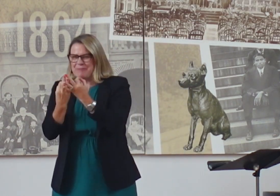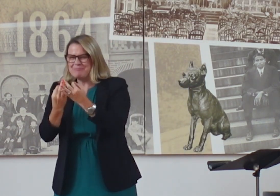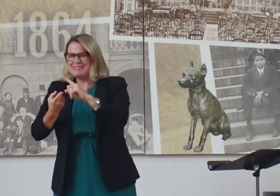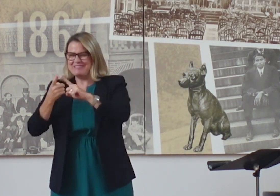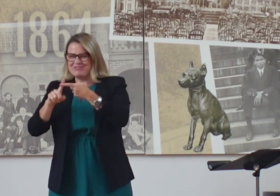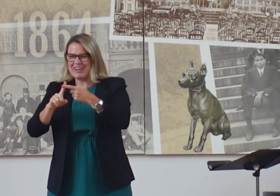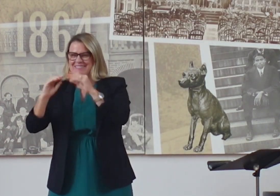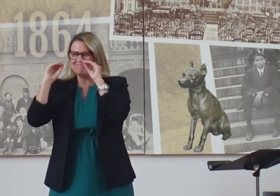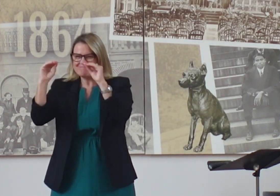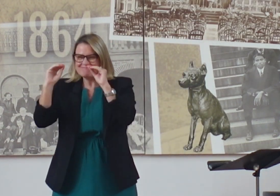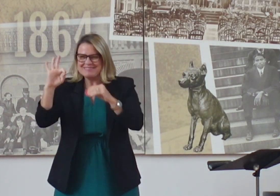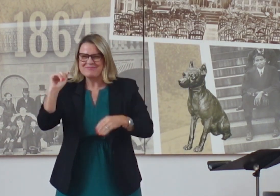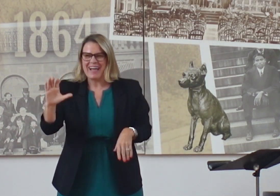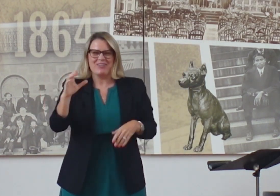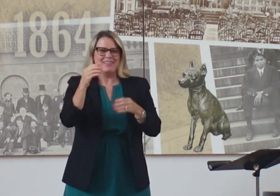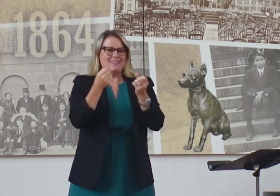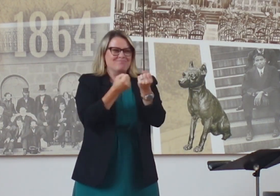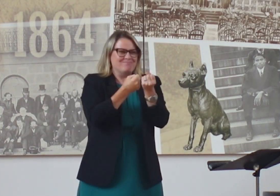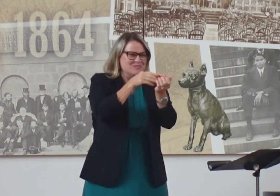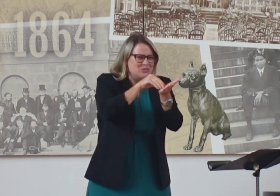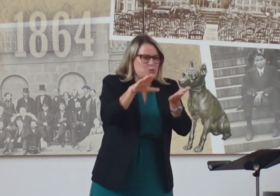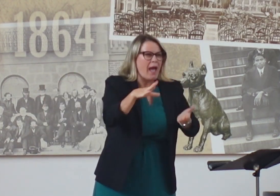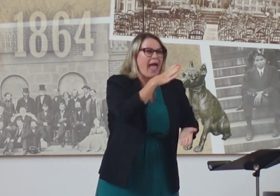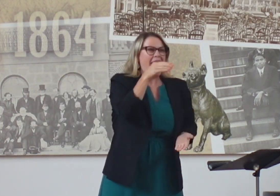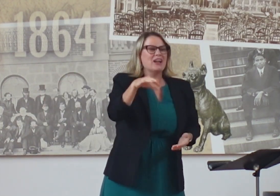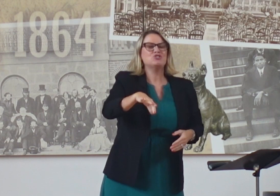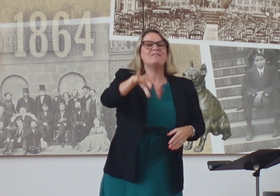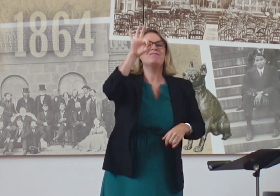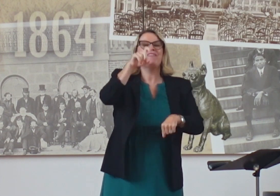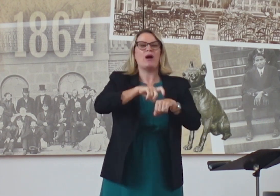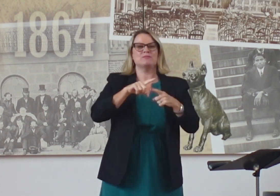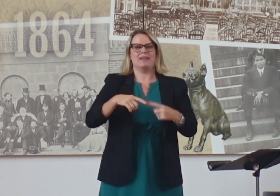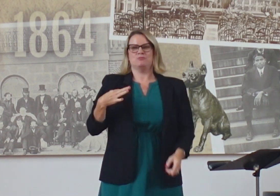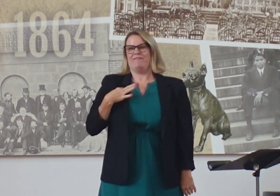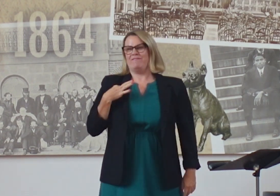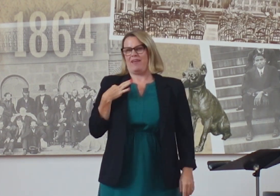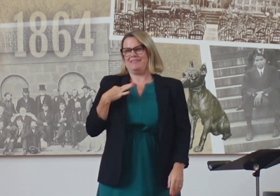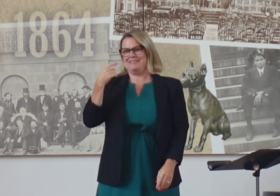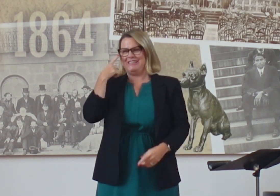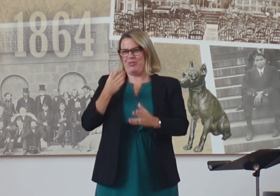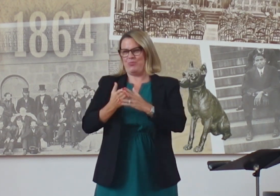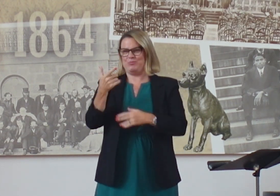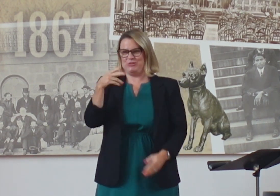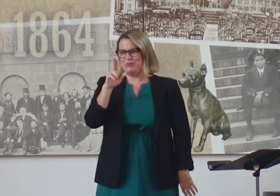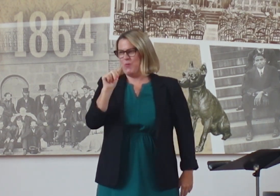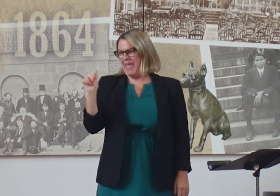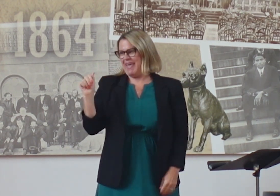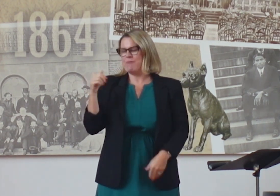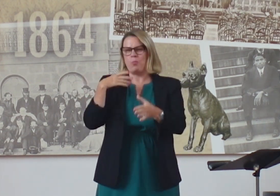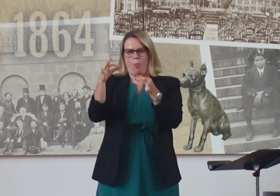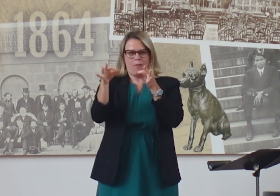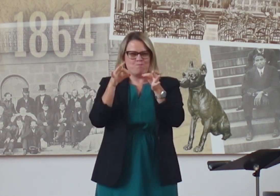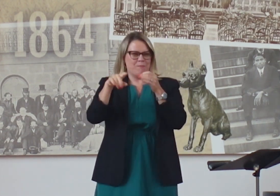she had to her life, her faculty membership, her family, and she also found time to